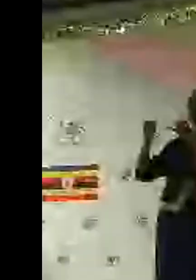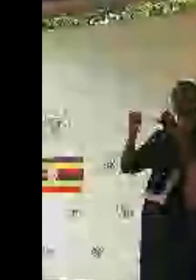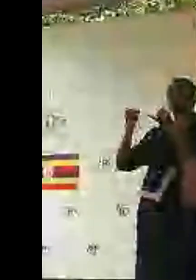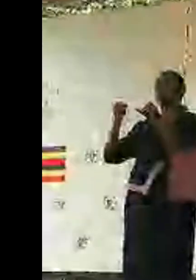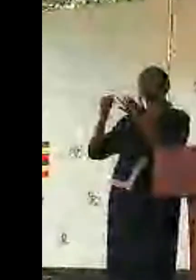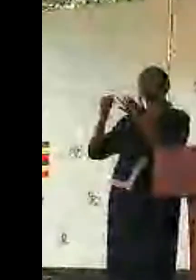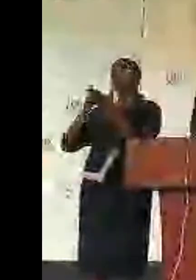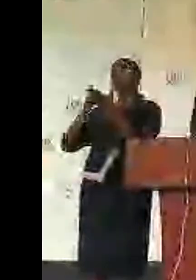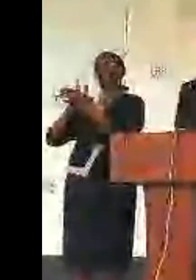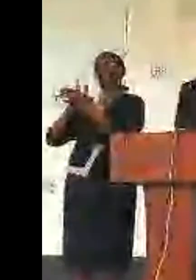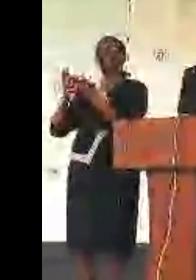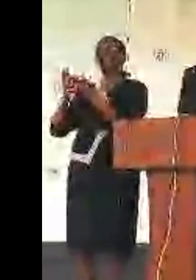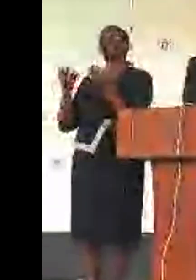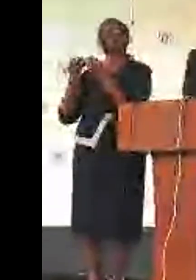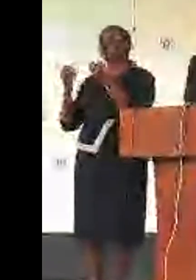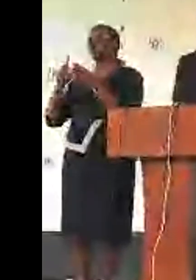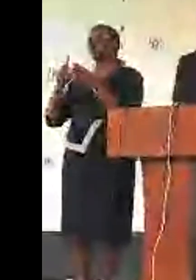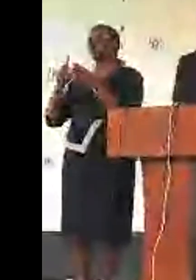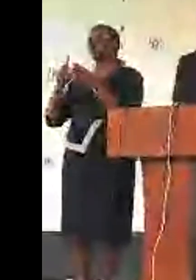accurately how many